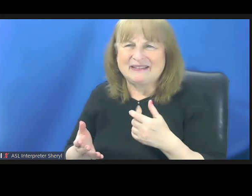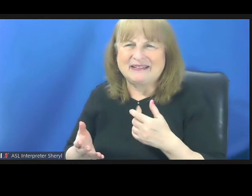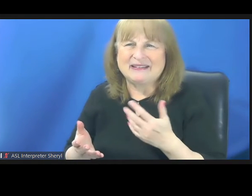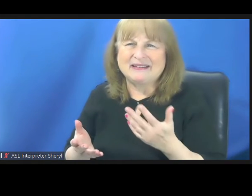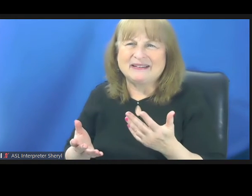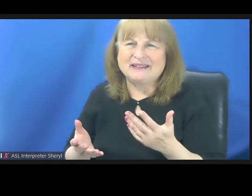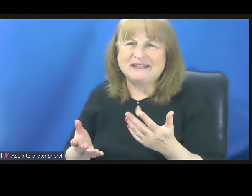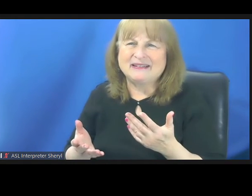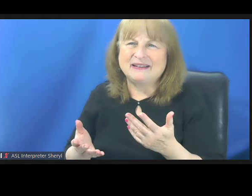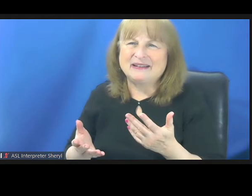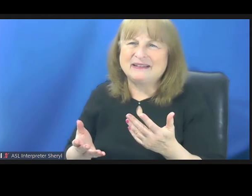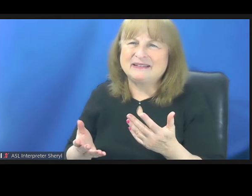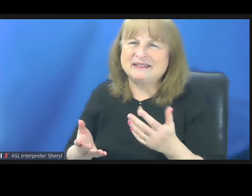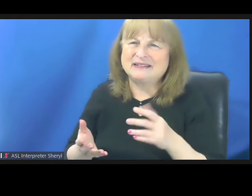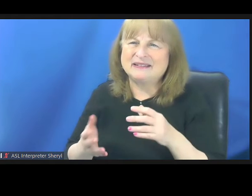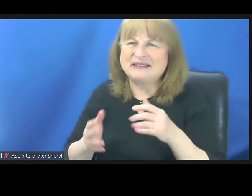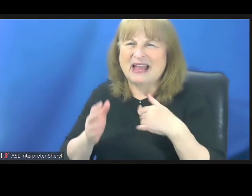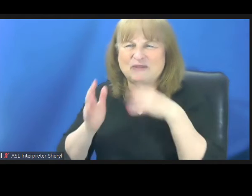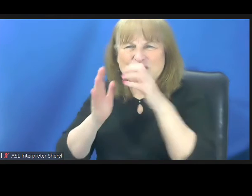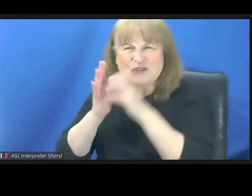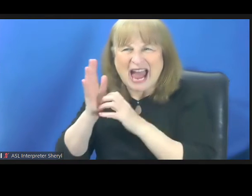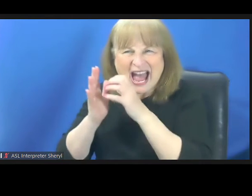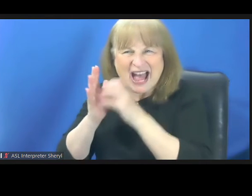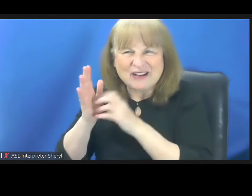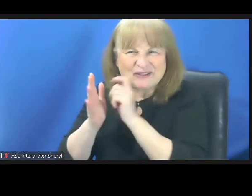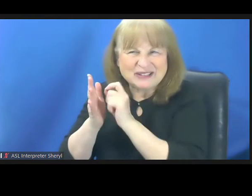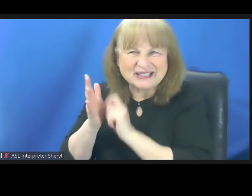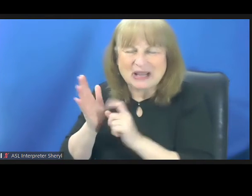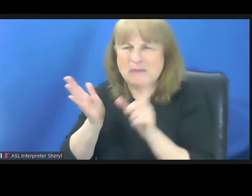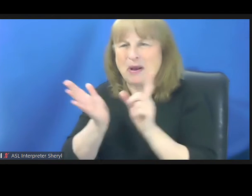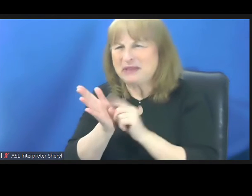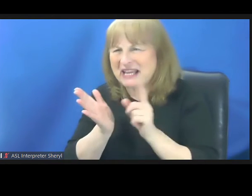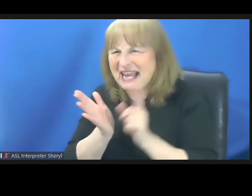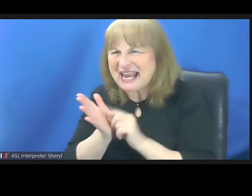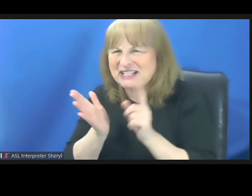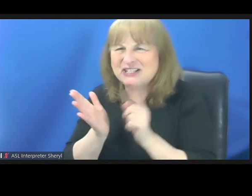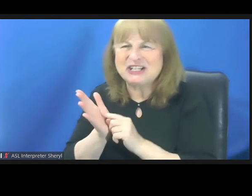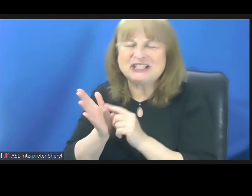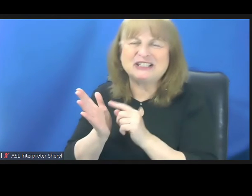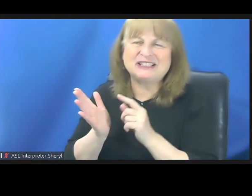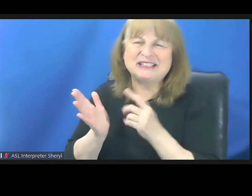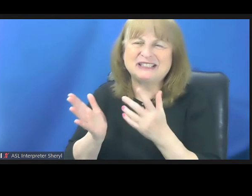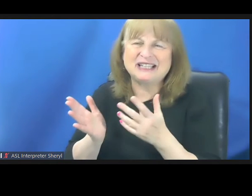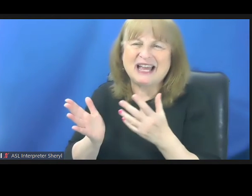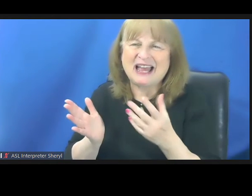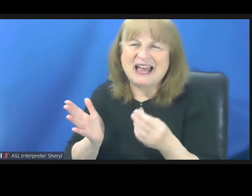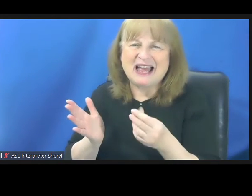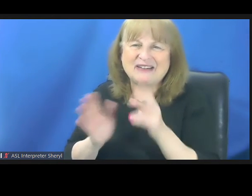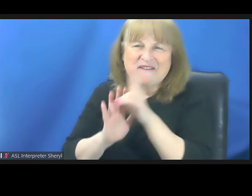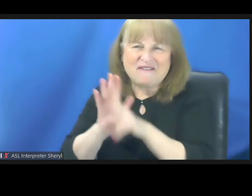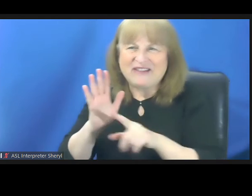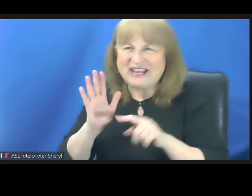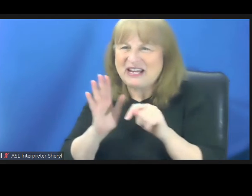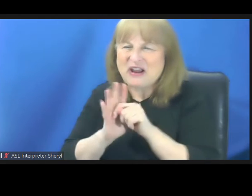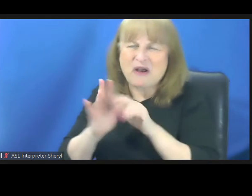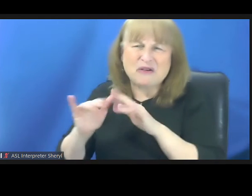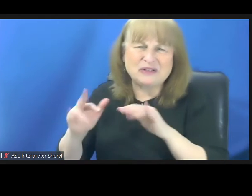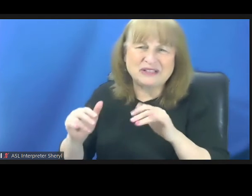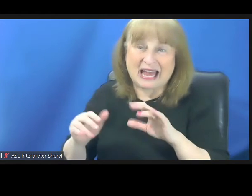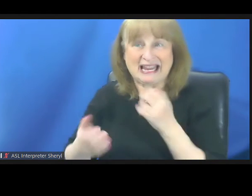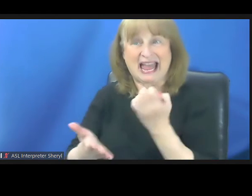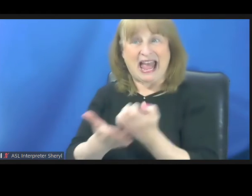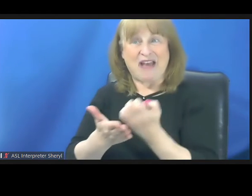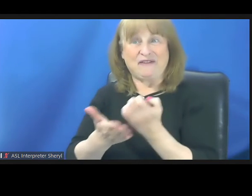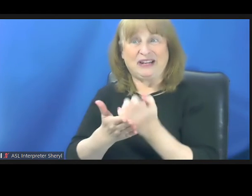and drafts and publications and videos and also some evidence of